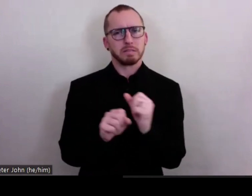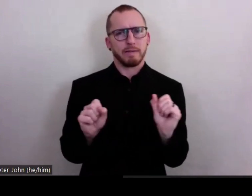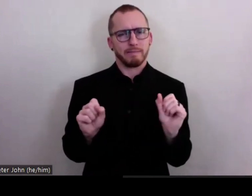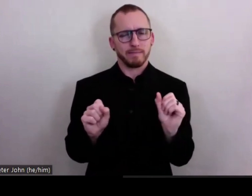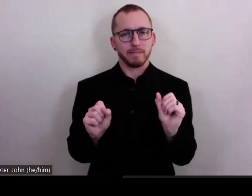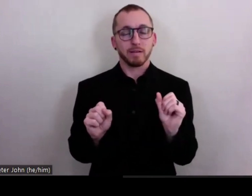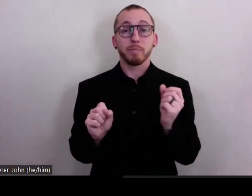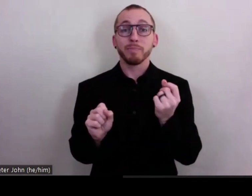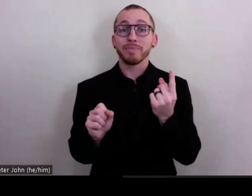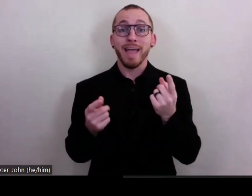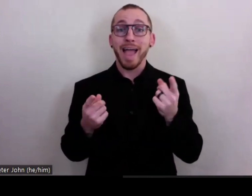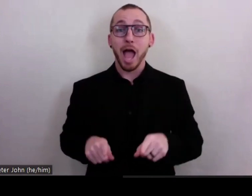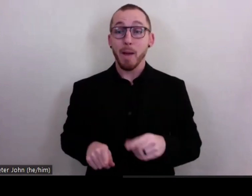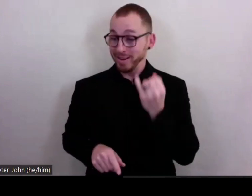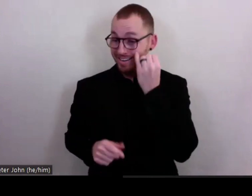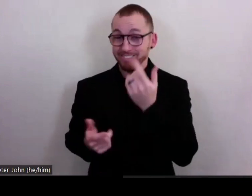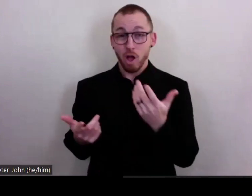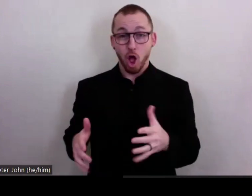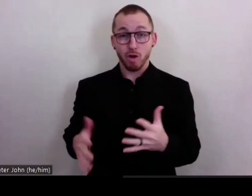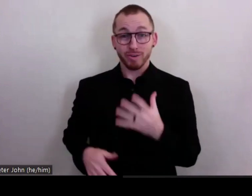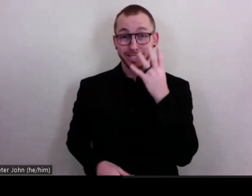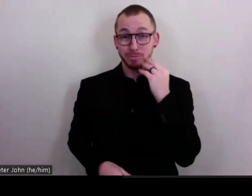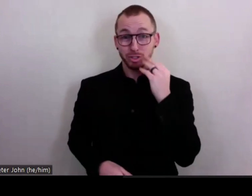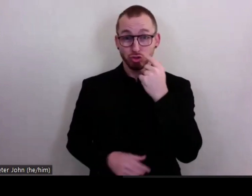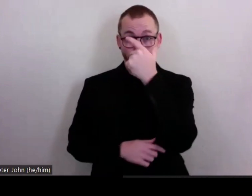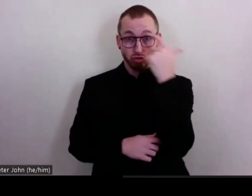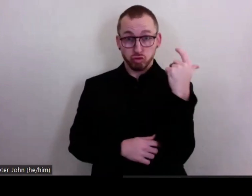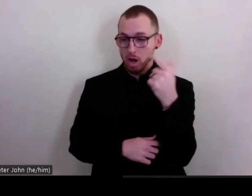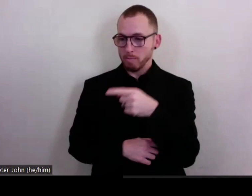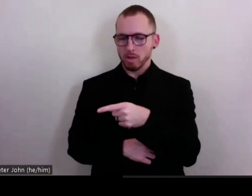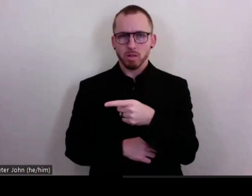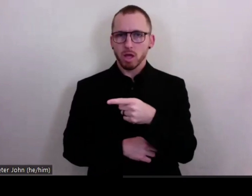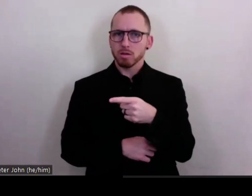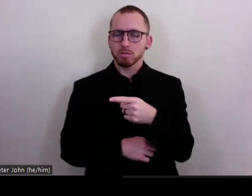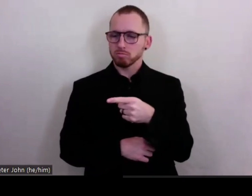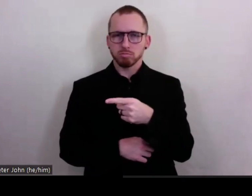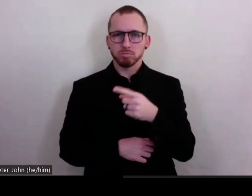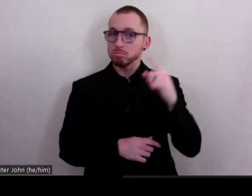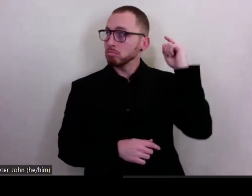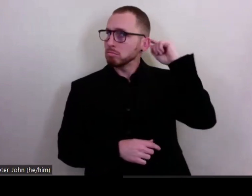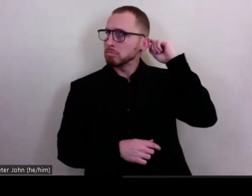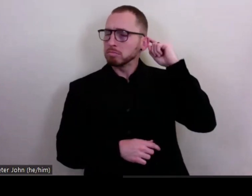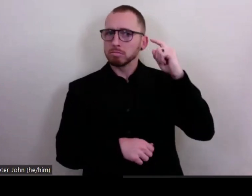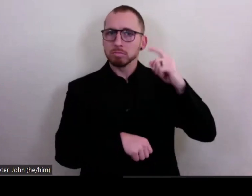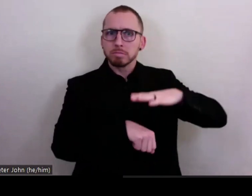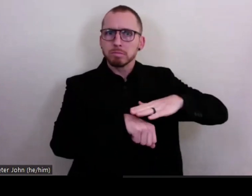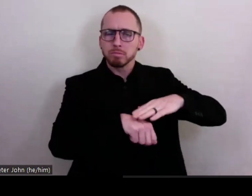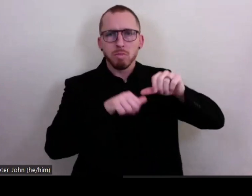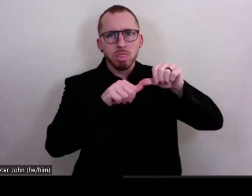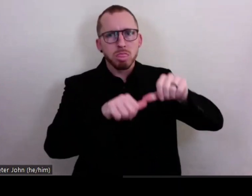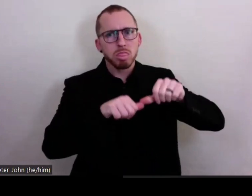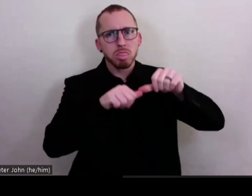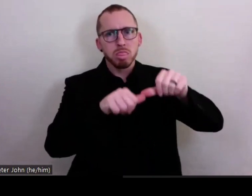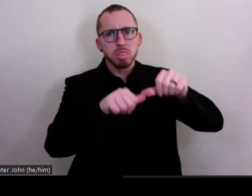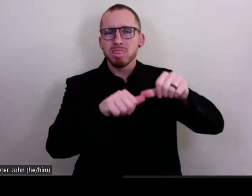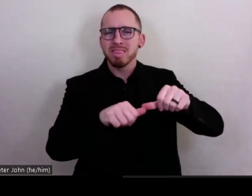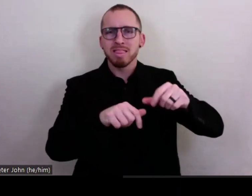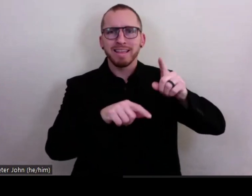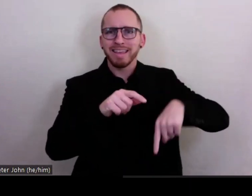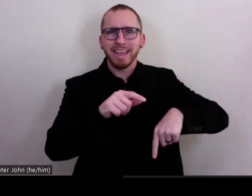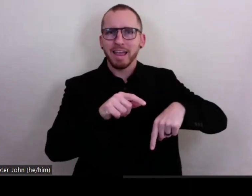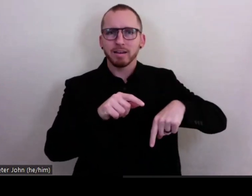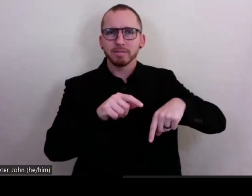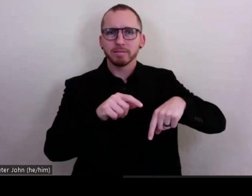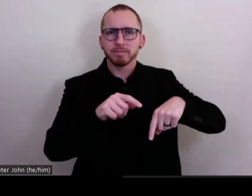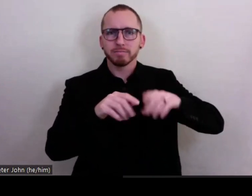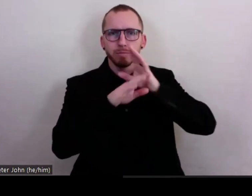goes over and over and over. And their brain is unable to shut that or soothe